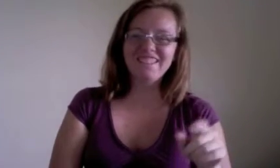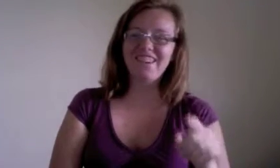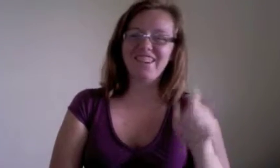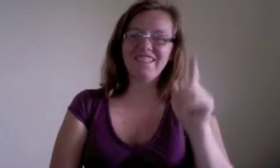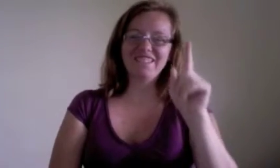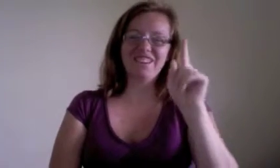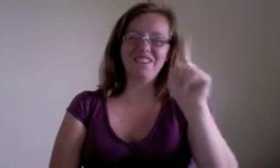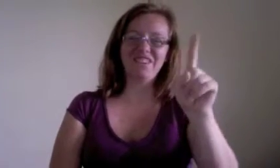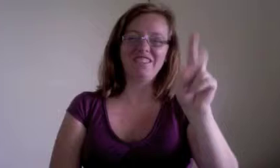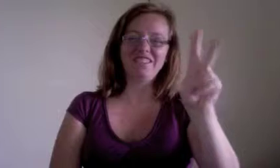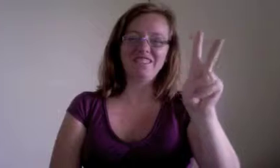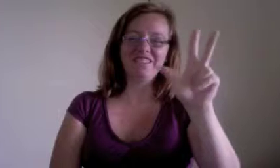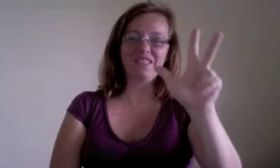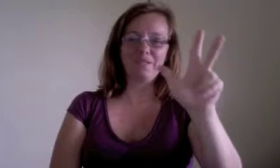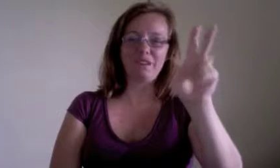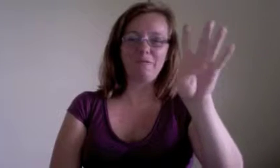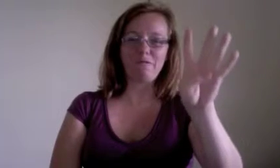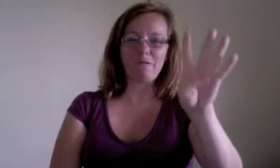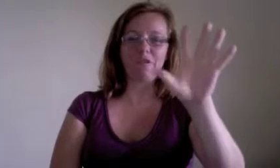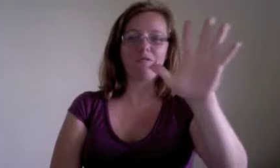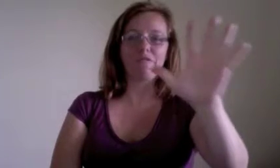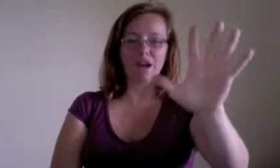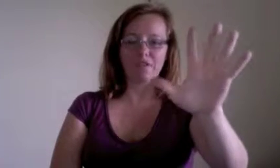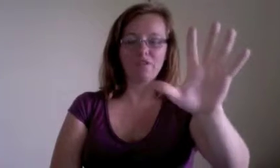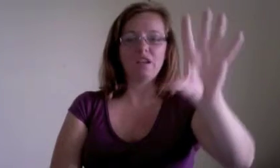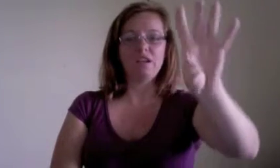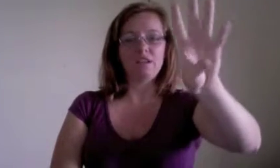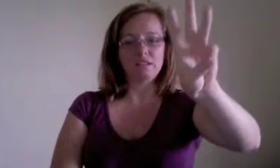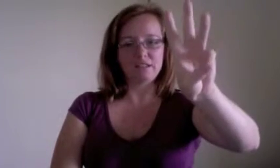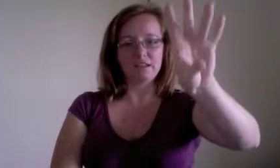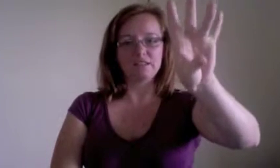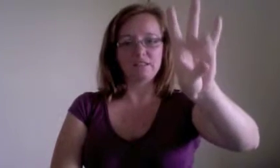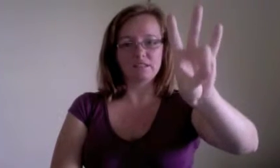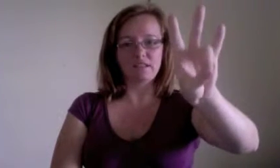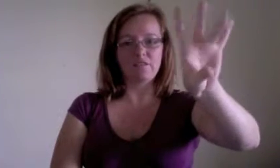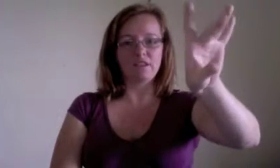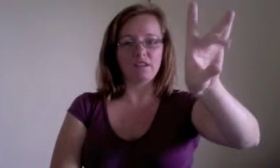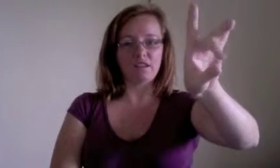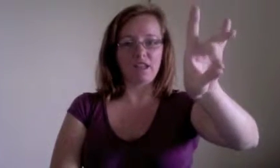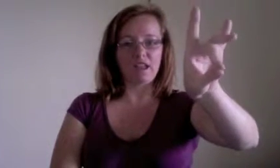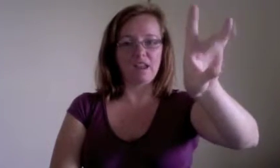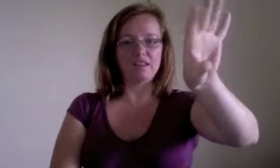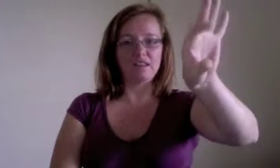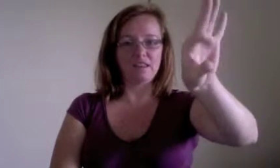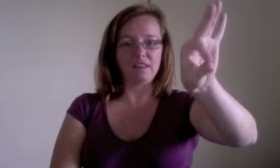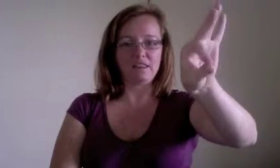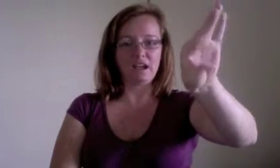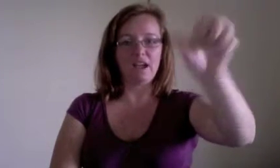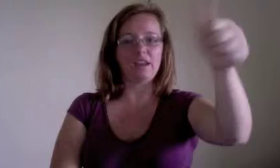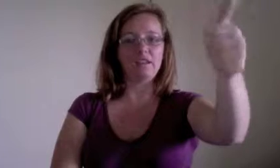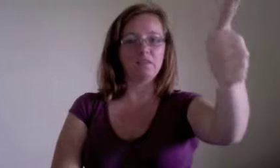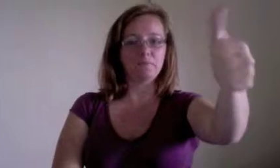Sorry, this is hard. 1, 2, 3, 4, 5, 6, 7, 8, 9,